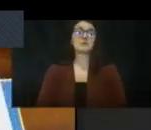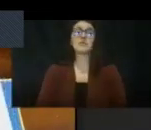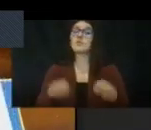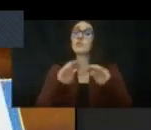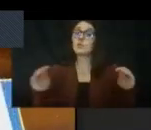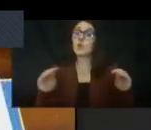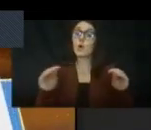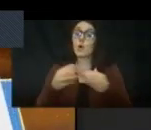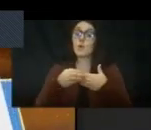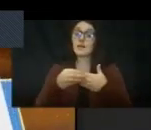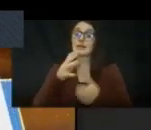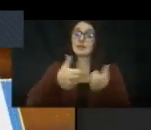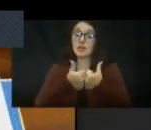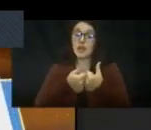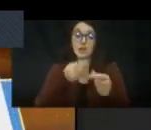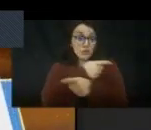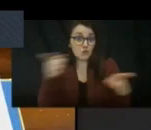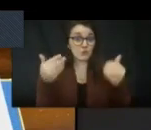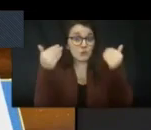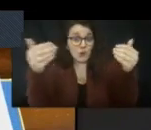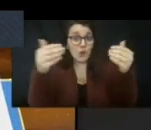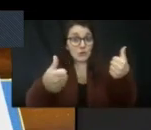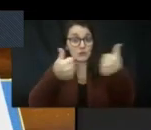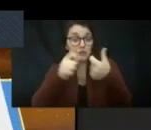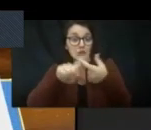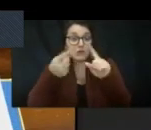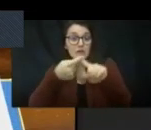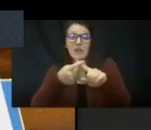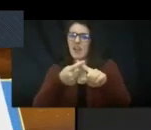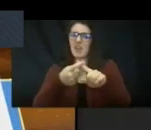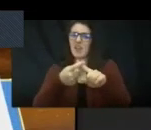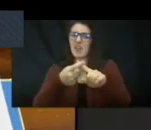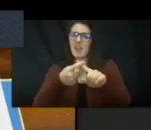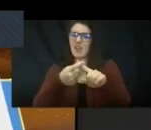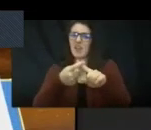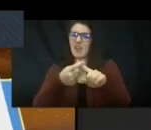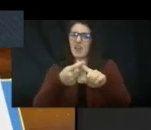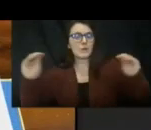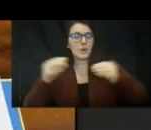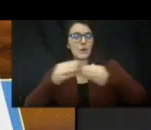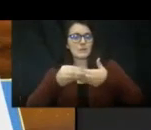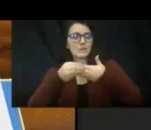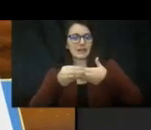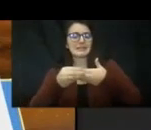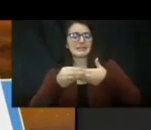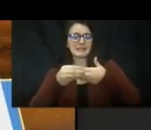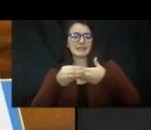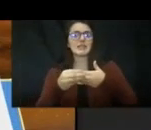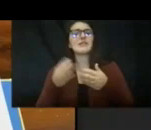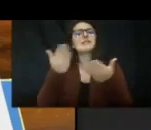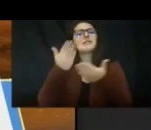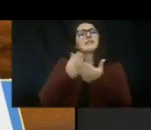Challenge. Challenge your friends to go one whole day without using single-use plastics. Here are some ideas to get you